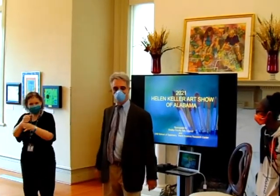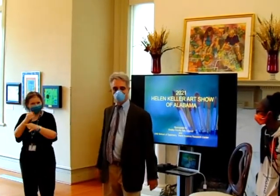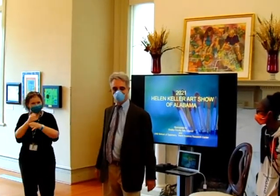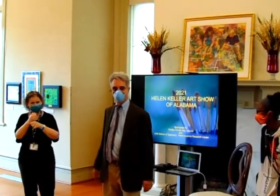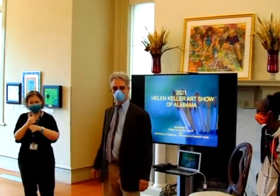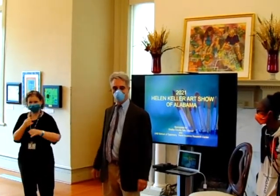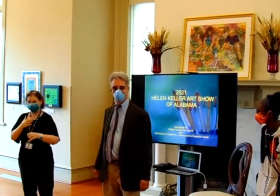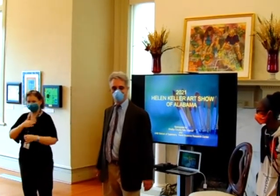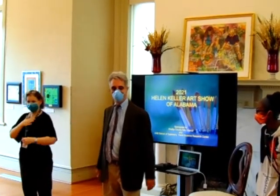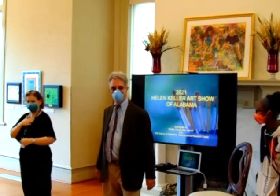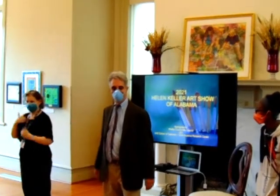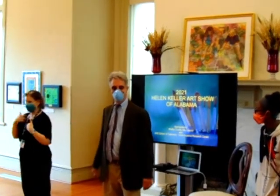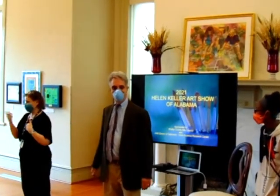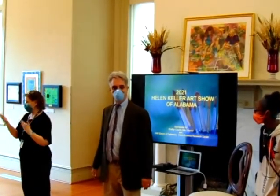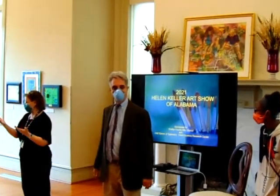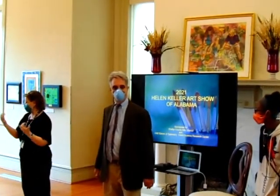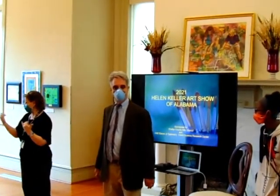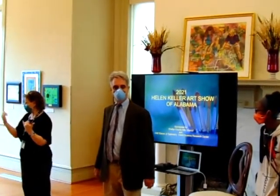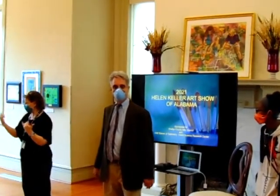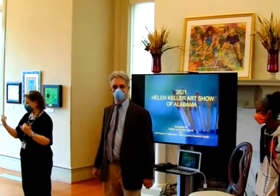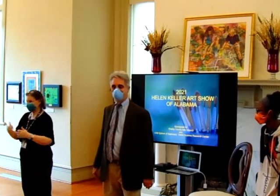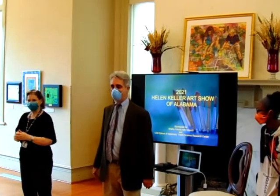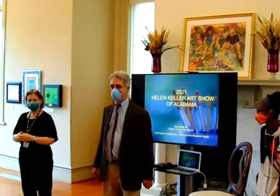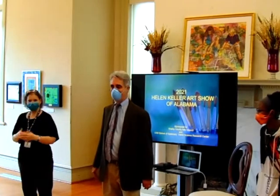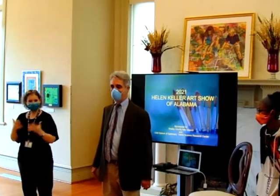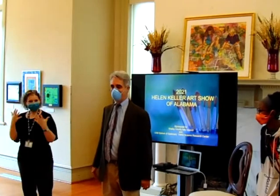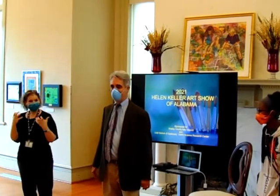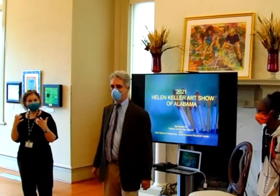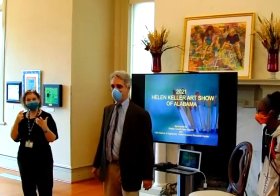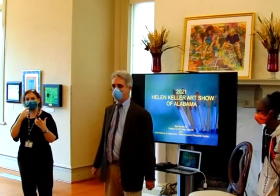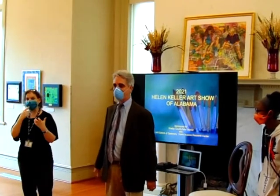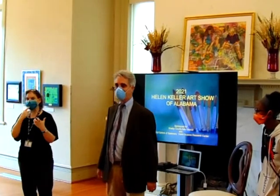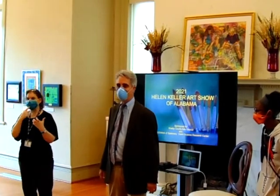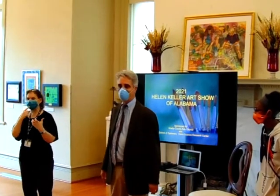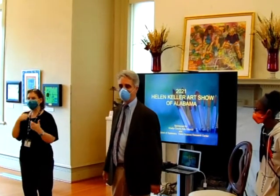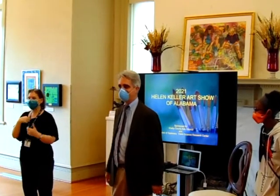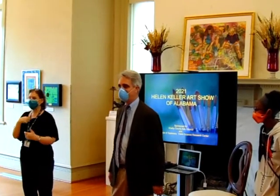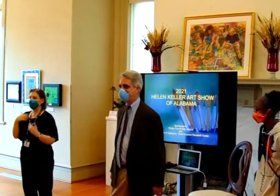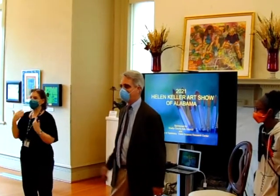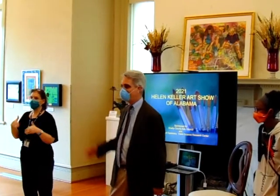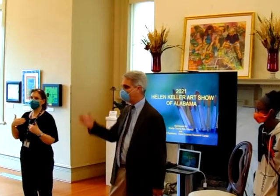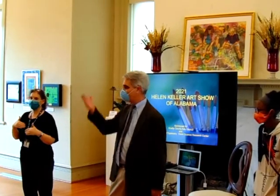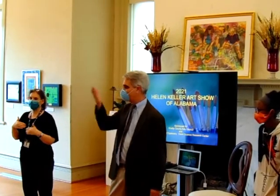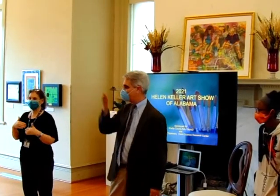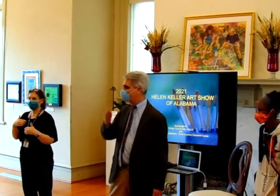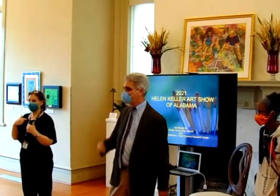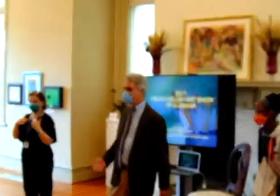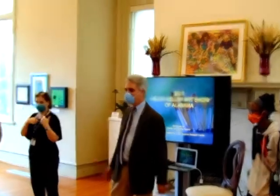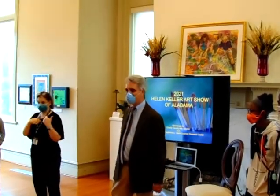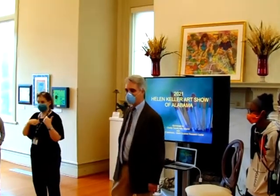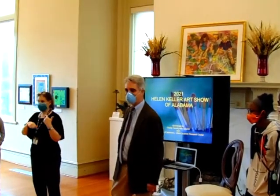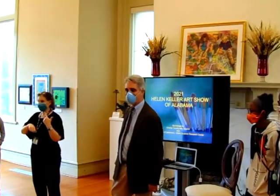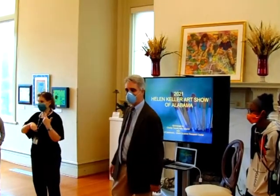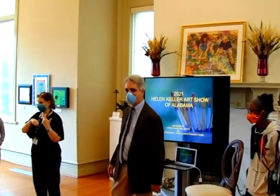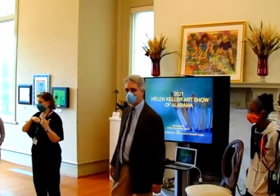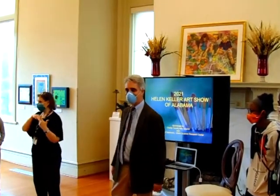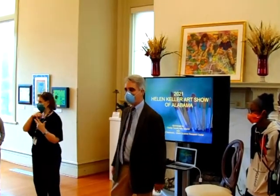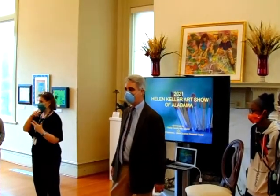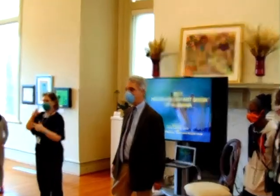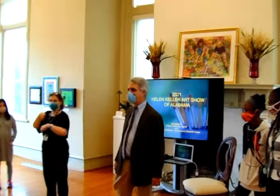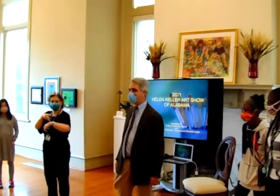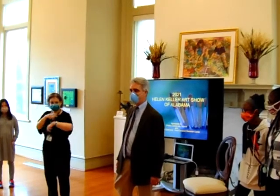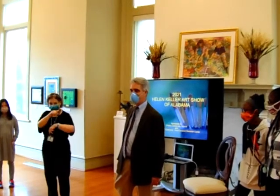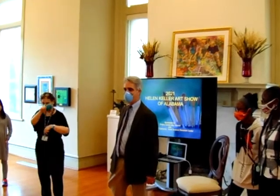here today. And I just want to say how proud Ms. Hendricks and all of the principals and